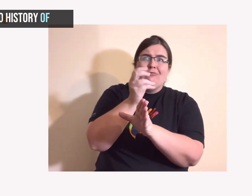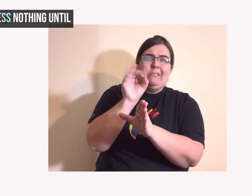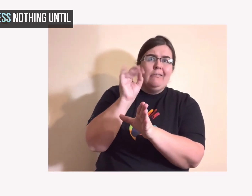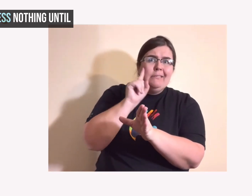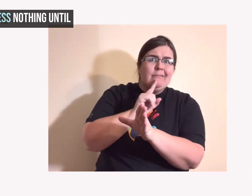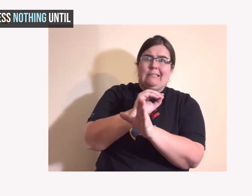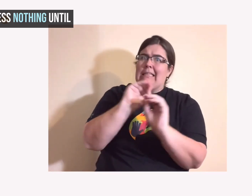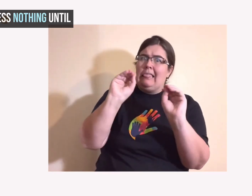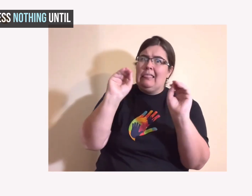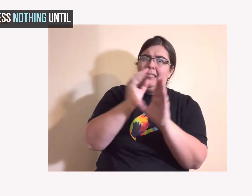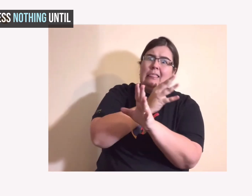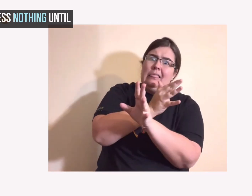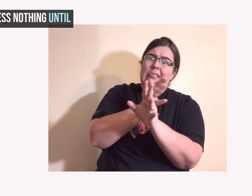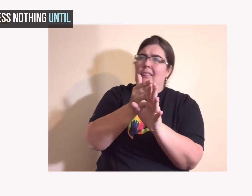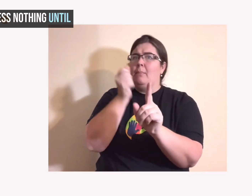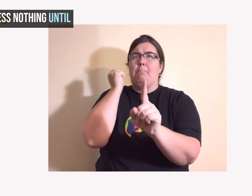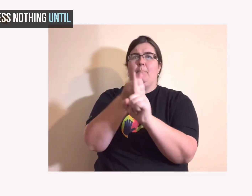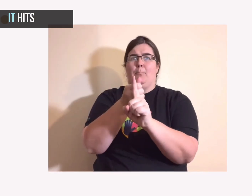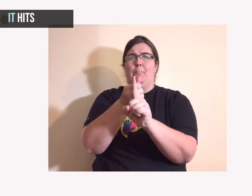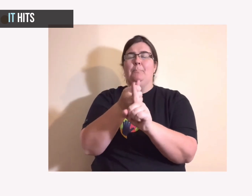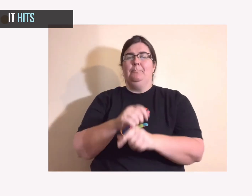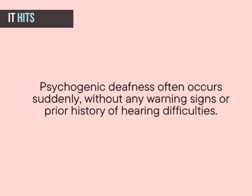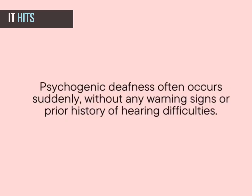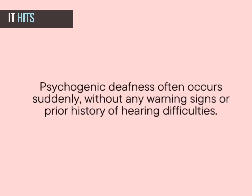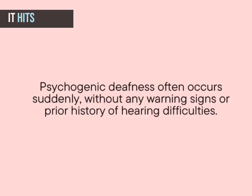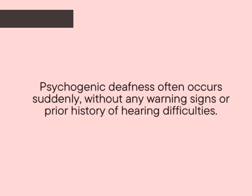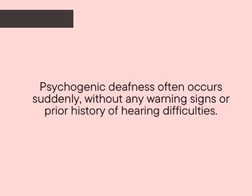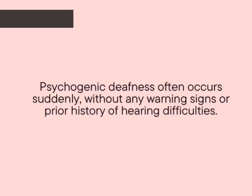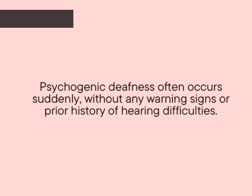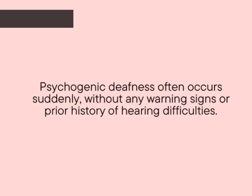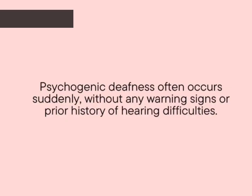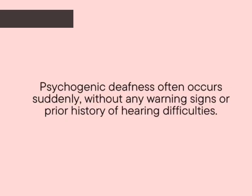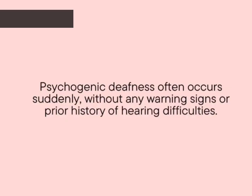of deafness, nothing until it hits.